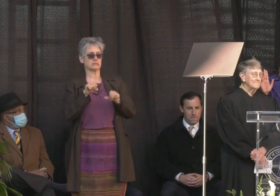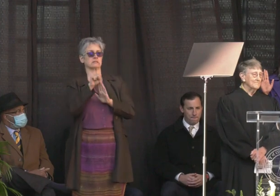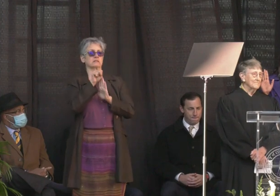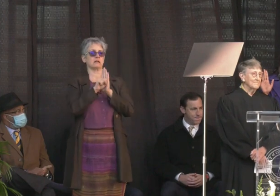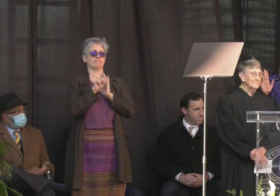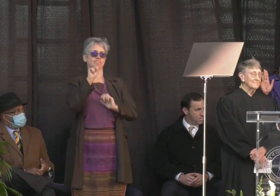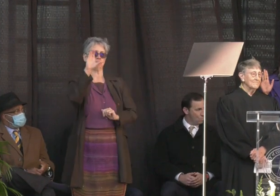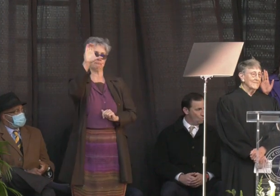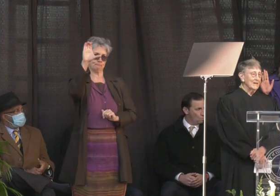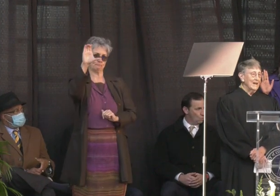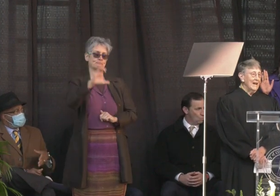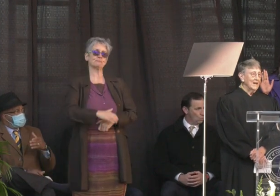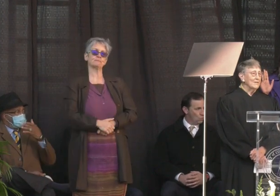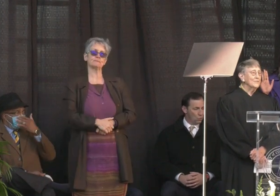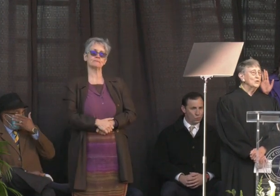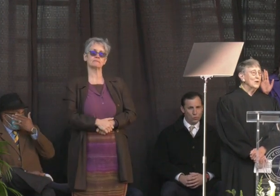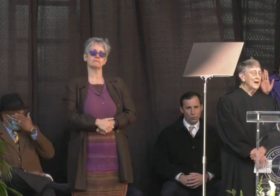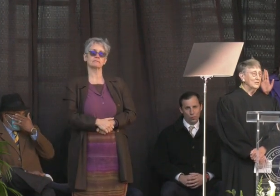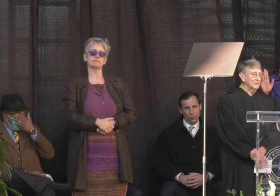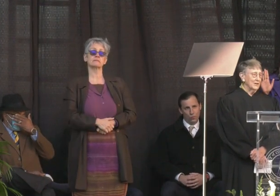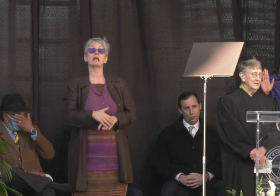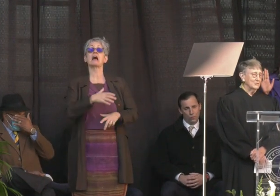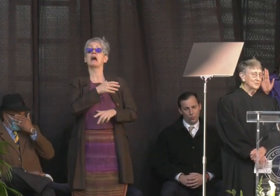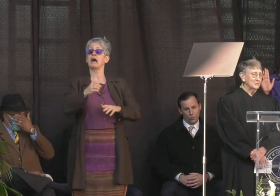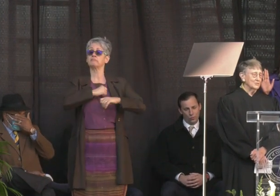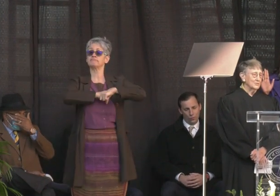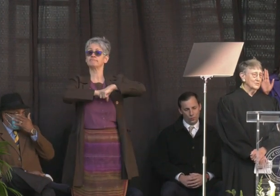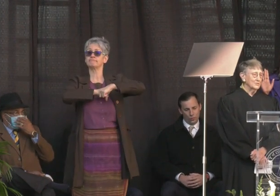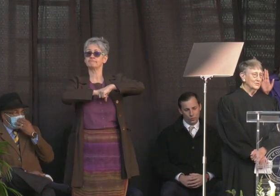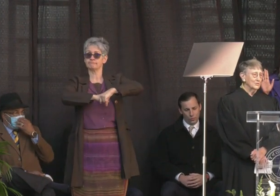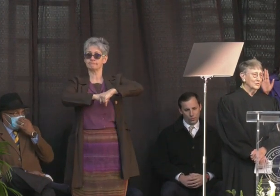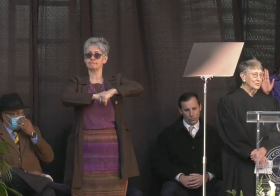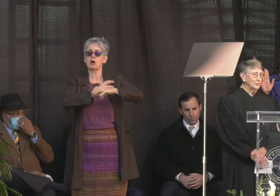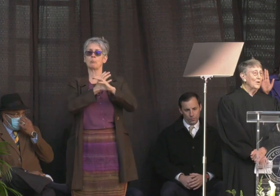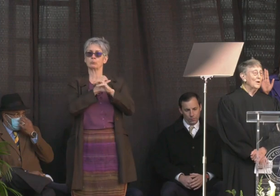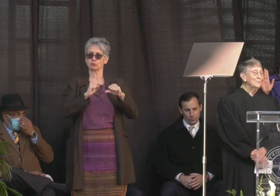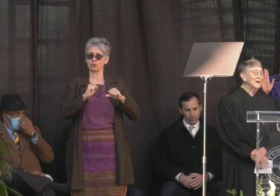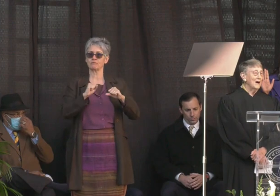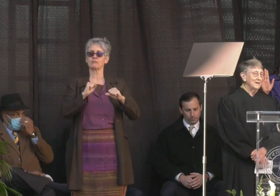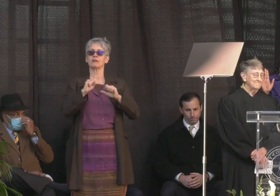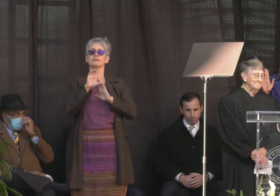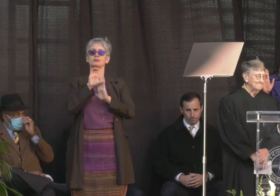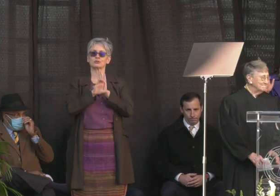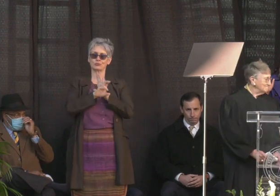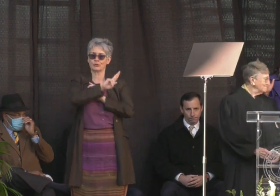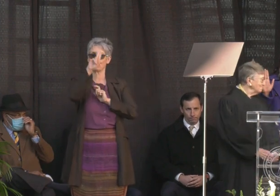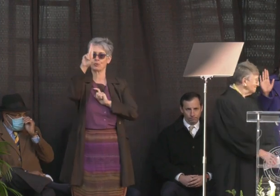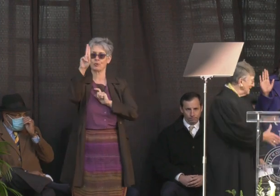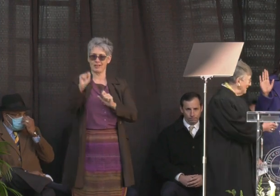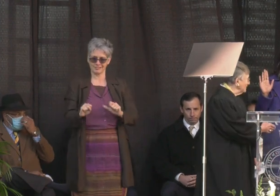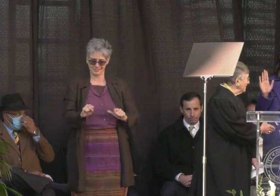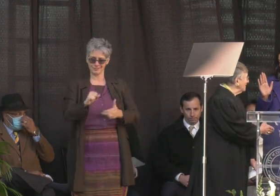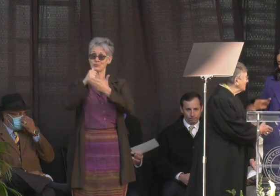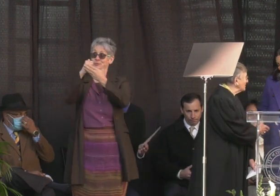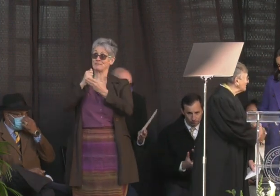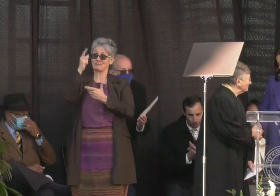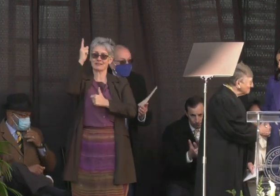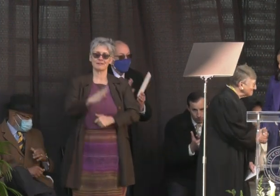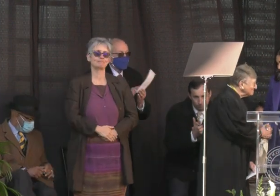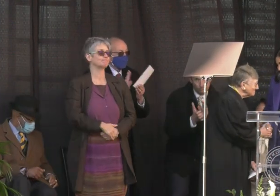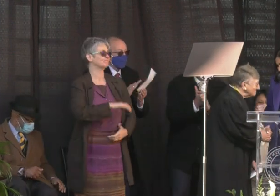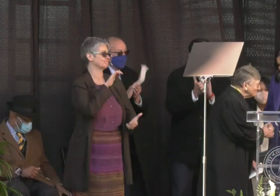The Constitution of this state. And of the United States. And of the United States. So help me God. So help me God.